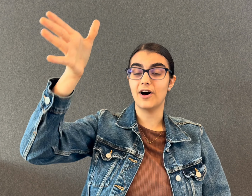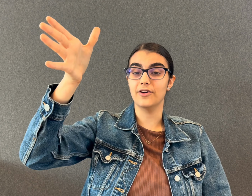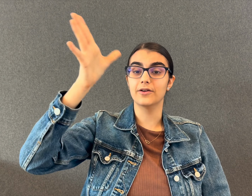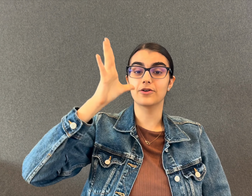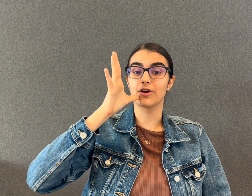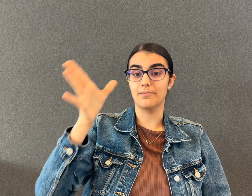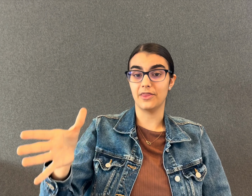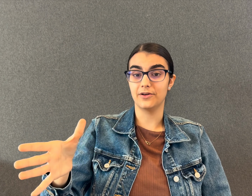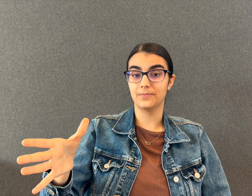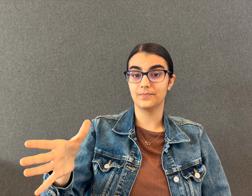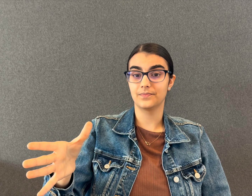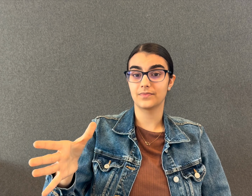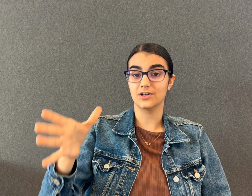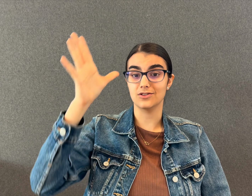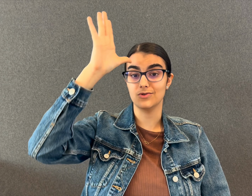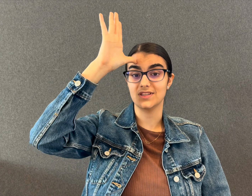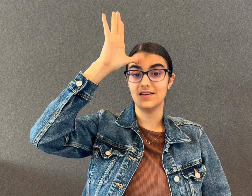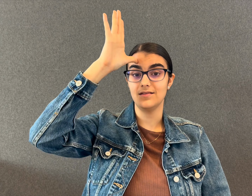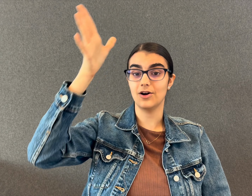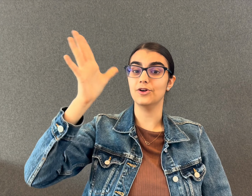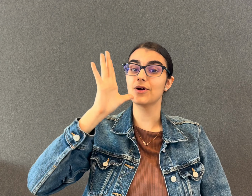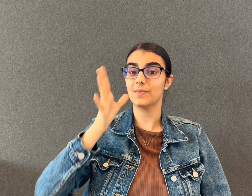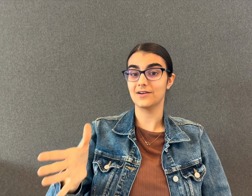grandfather, grandmother, because those then are your grandparents.